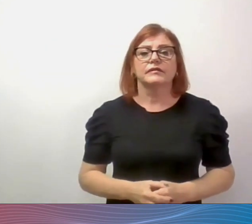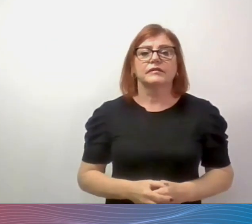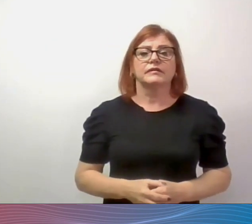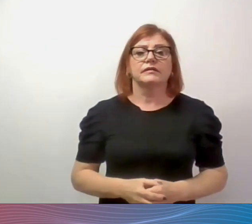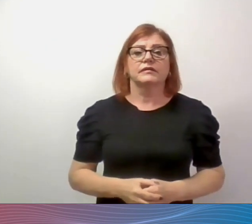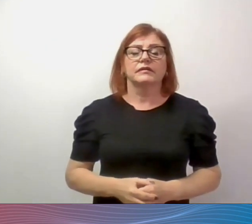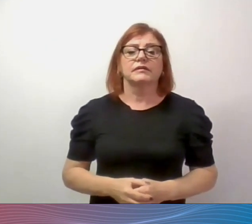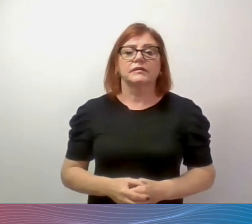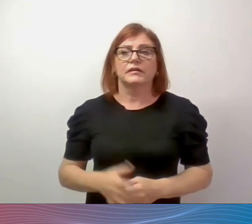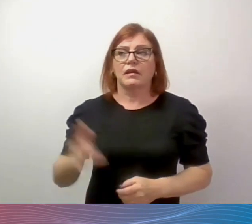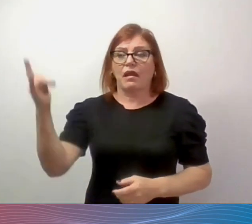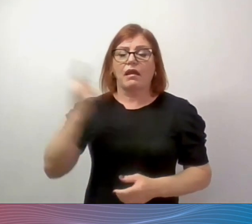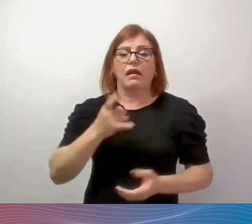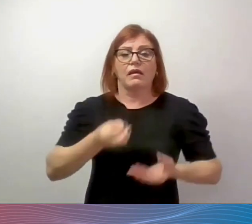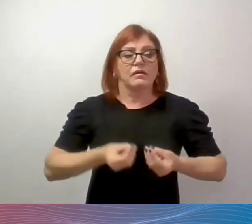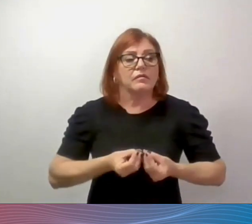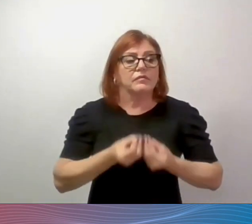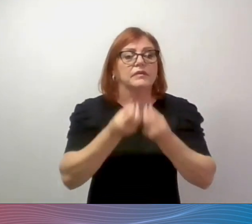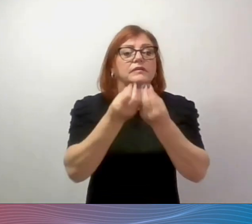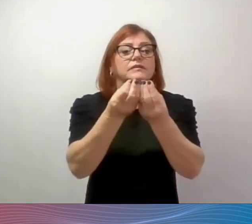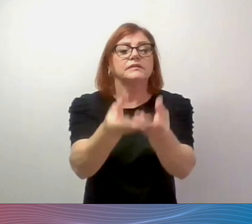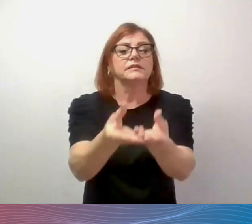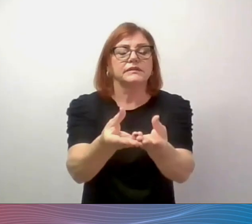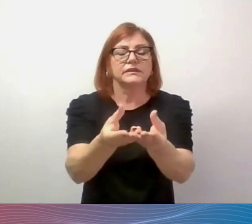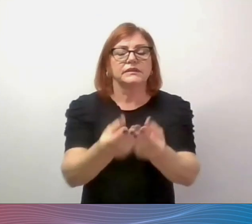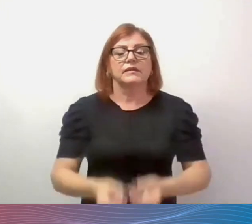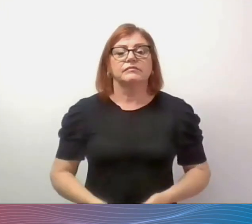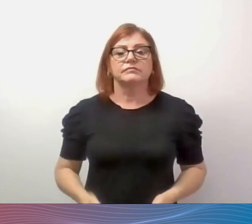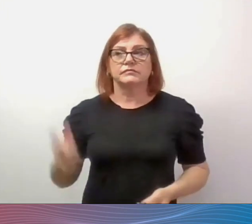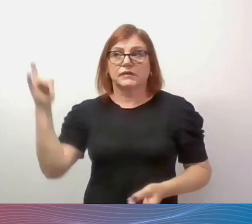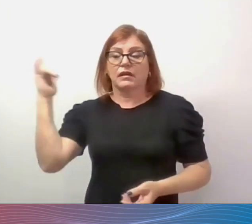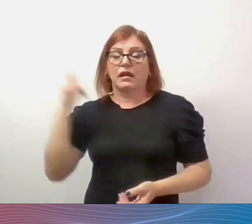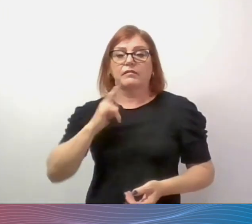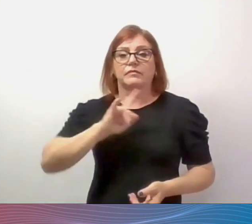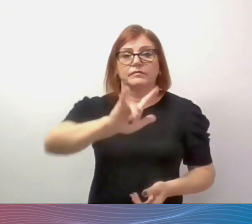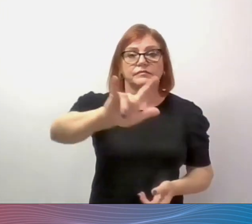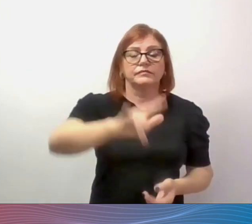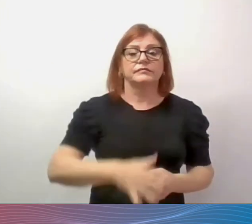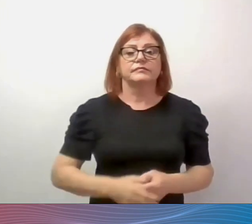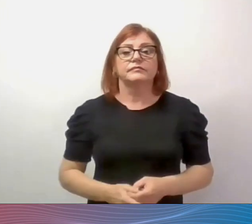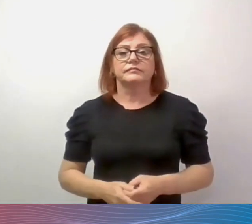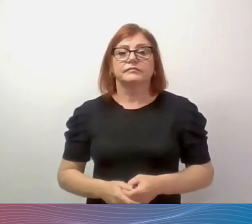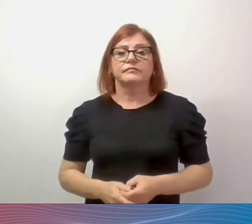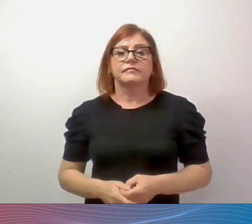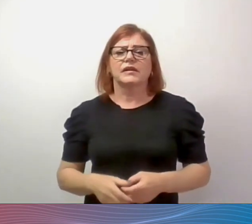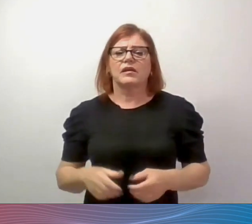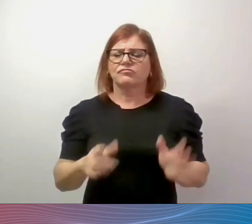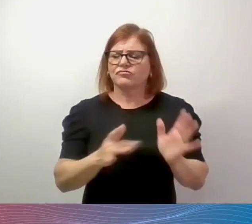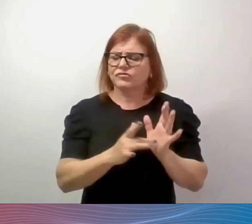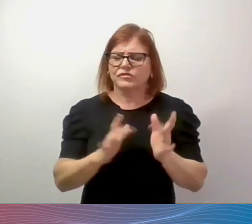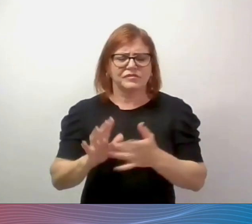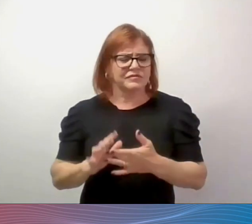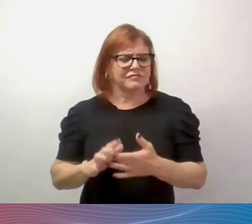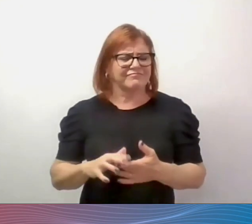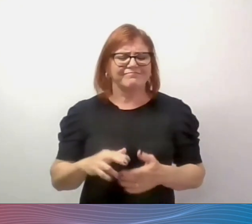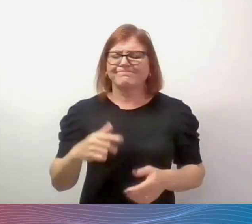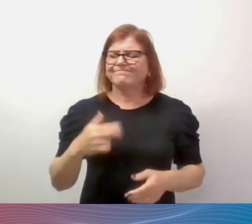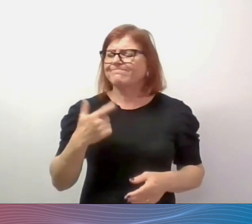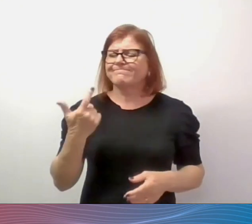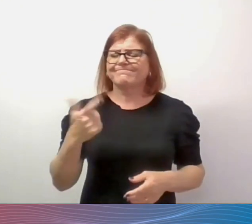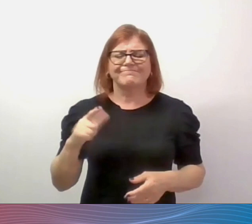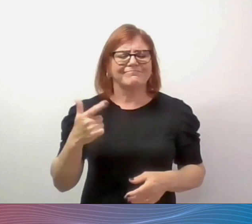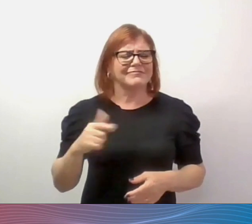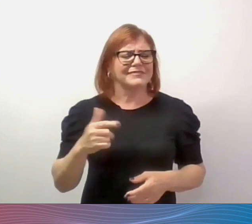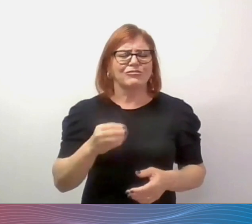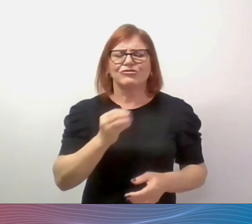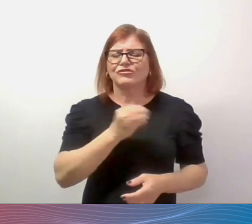nossos pecados. He sent his own son as propitiation for our sins. Ele não cometeu pecados. He did not sin. Ele não tem dívida